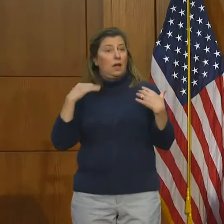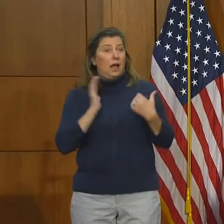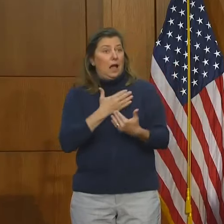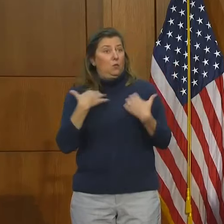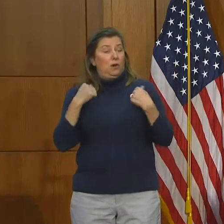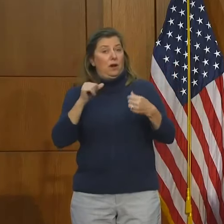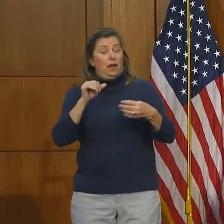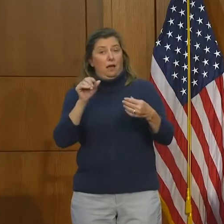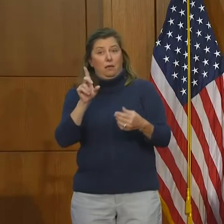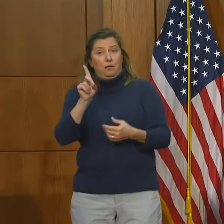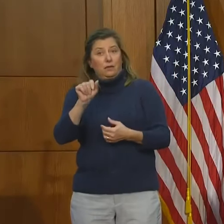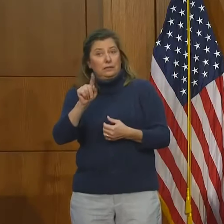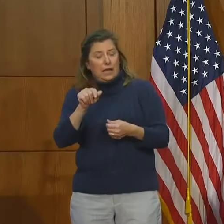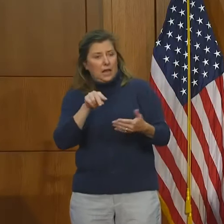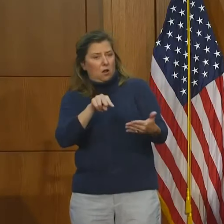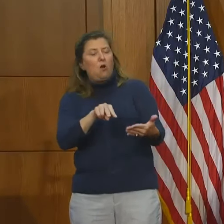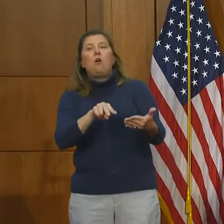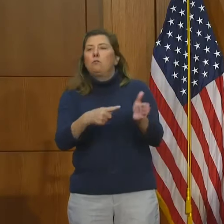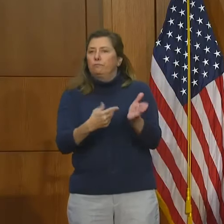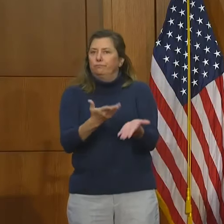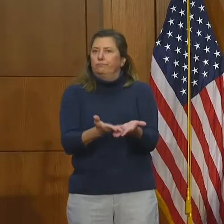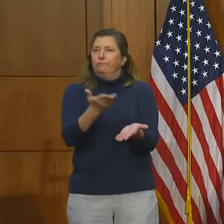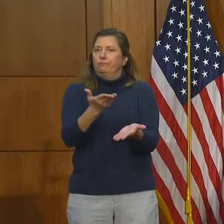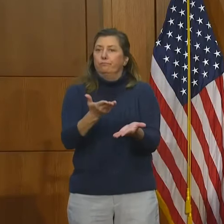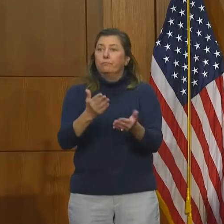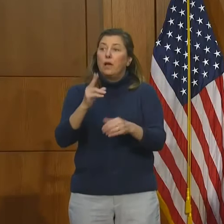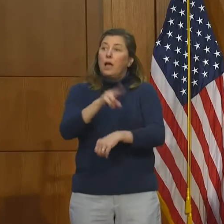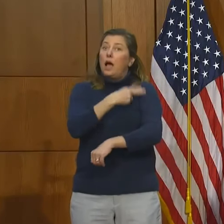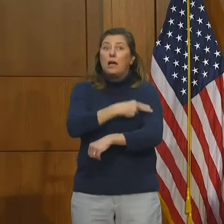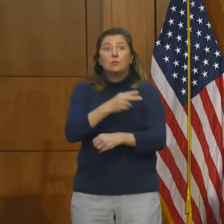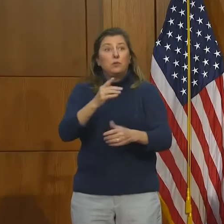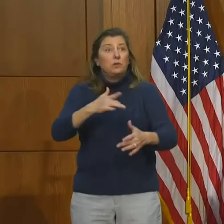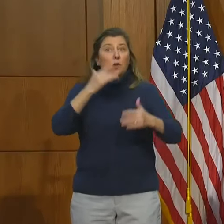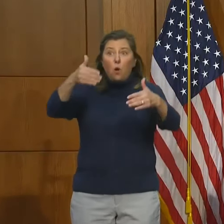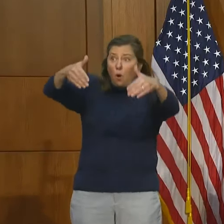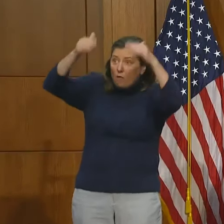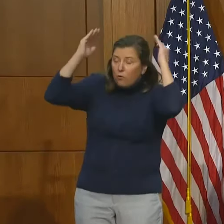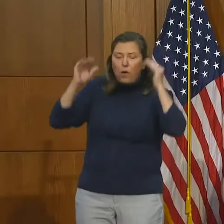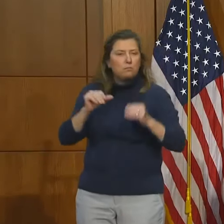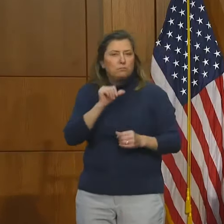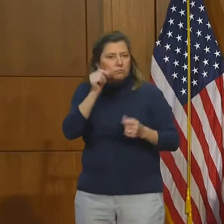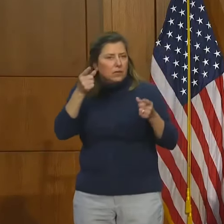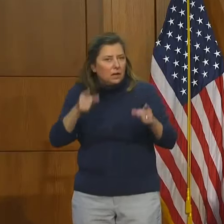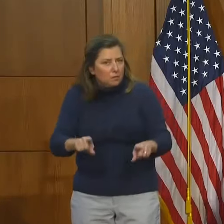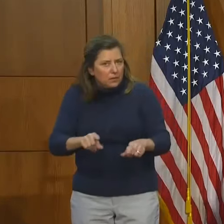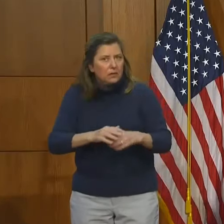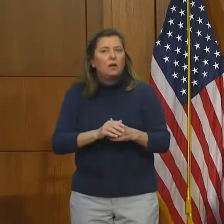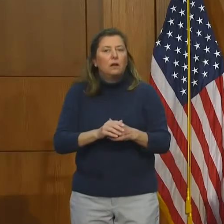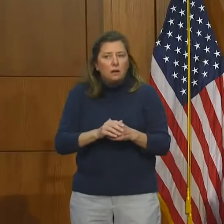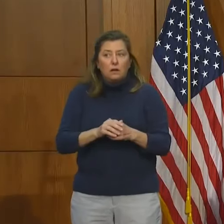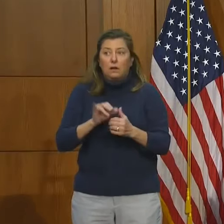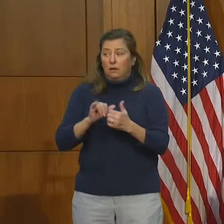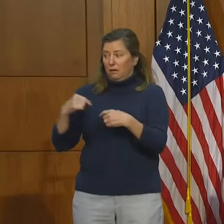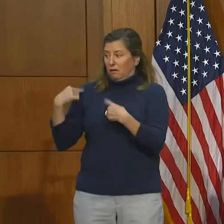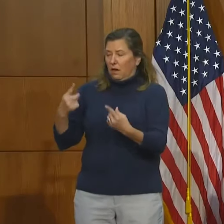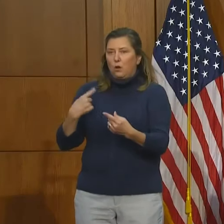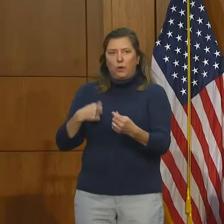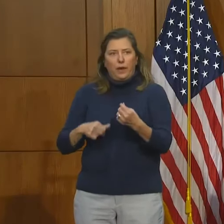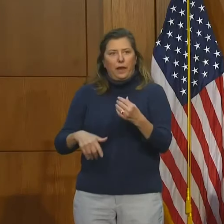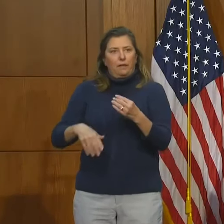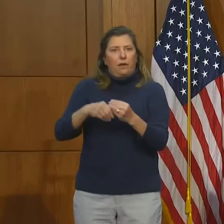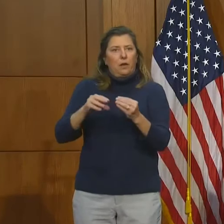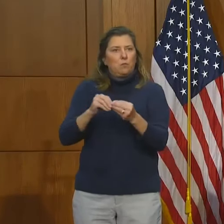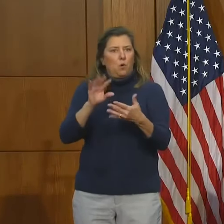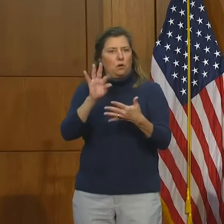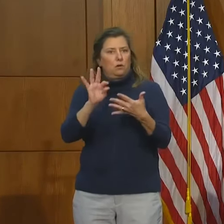that. Our hospitals have not been overwhelmed. And it bought us time to build up our toolbox.